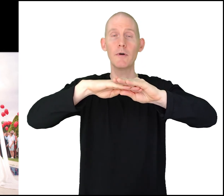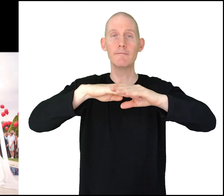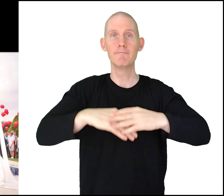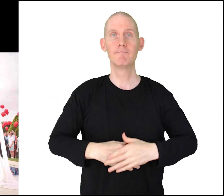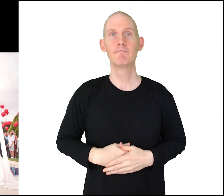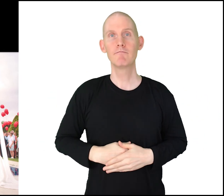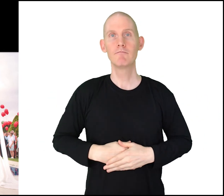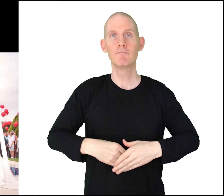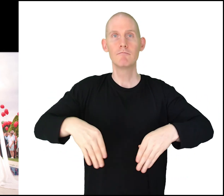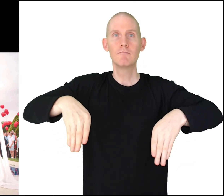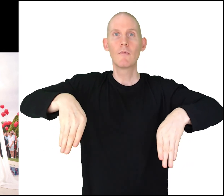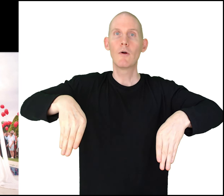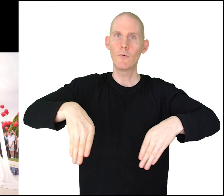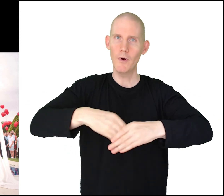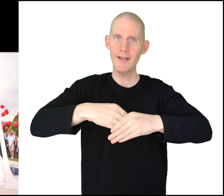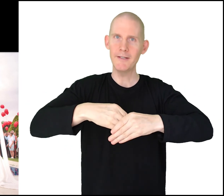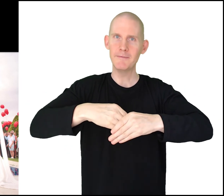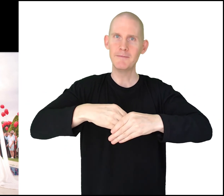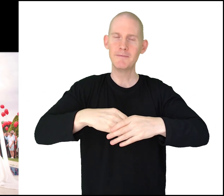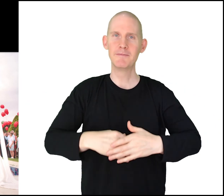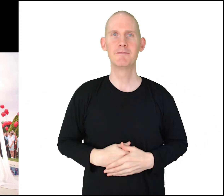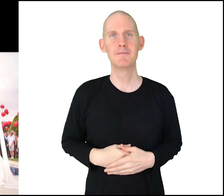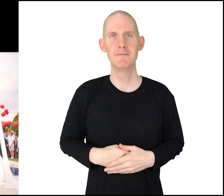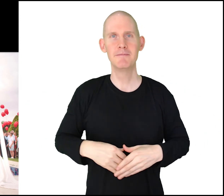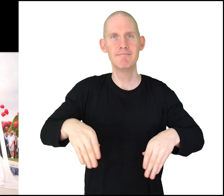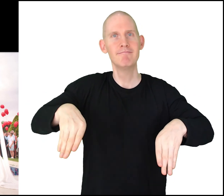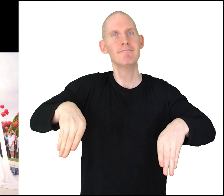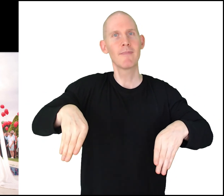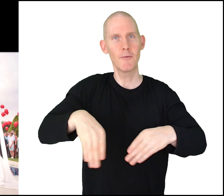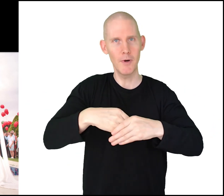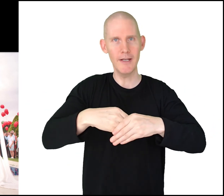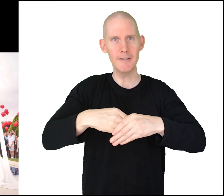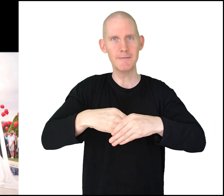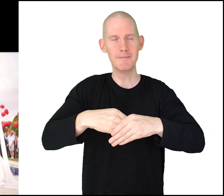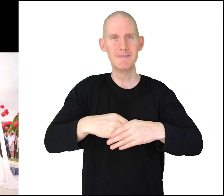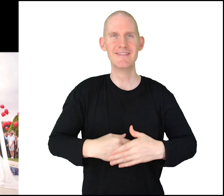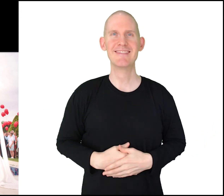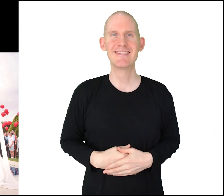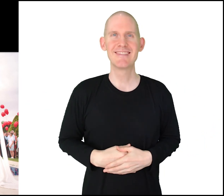the other one. Wedding.